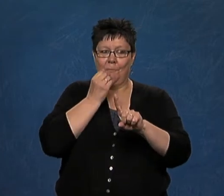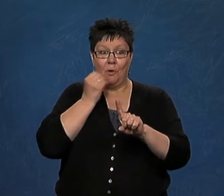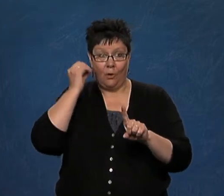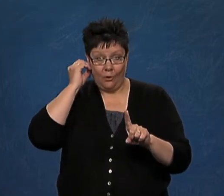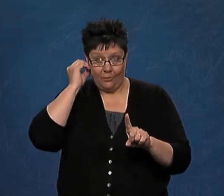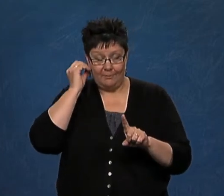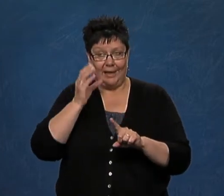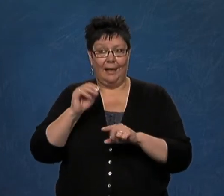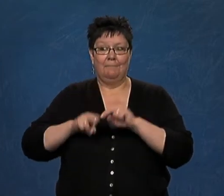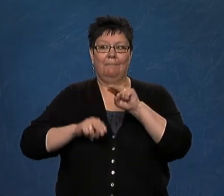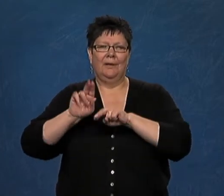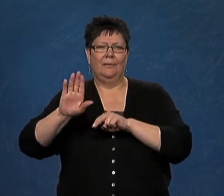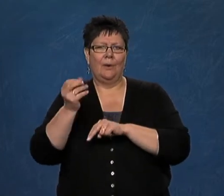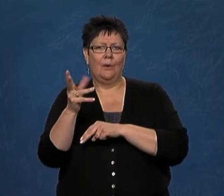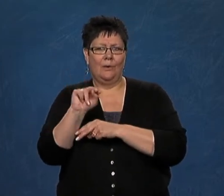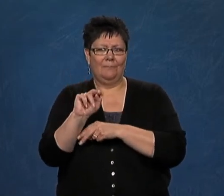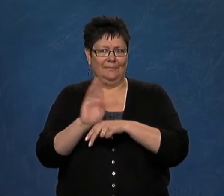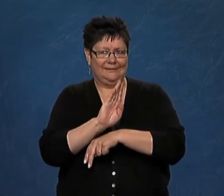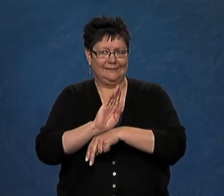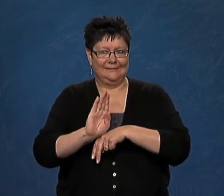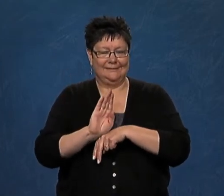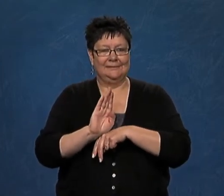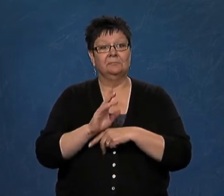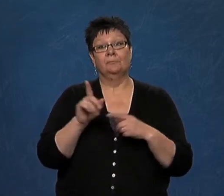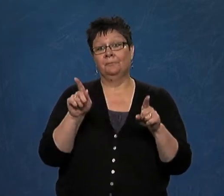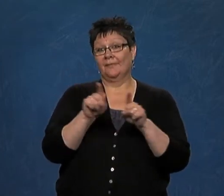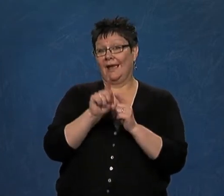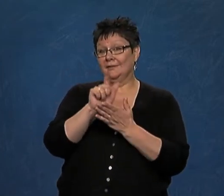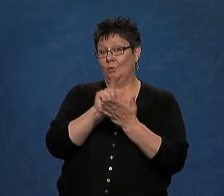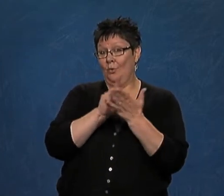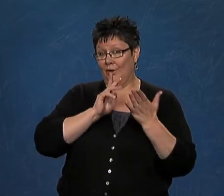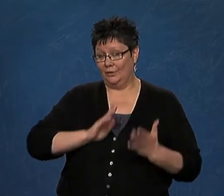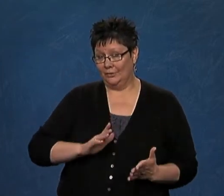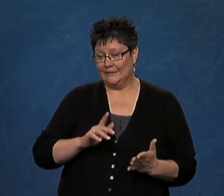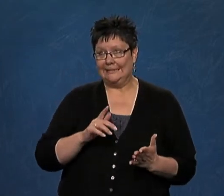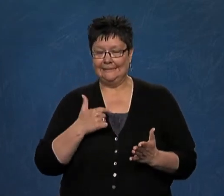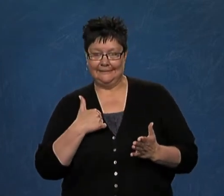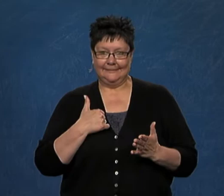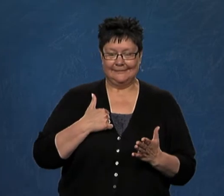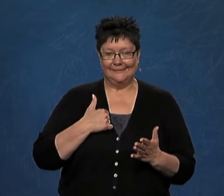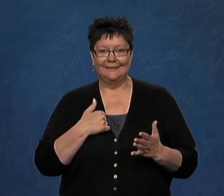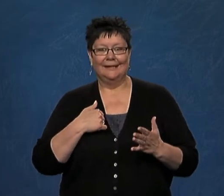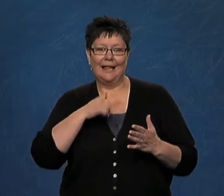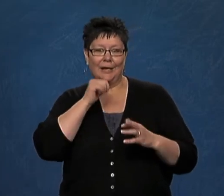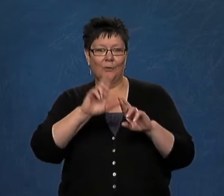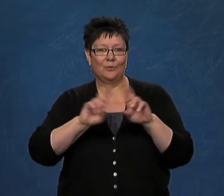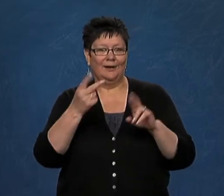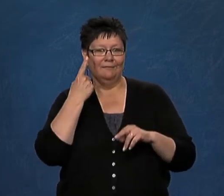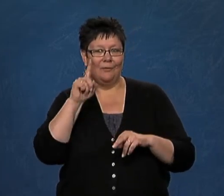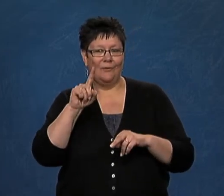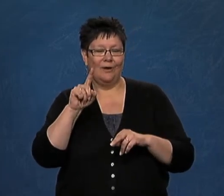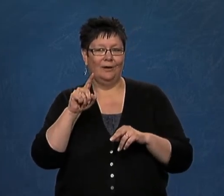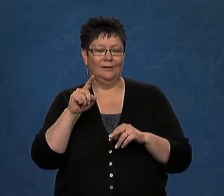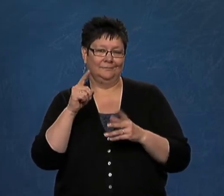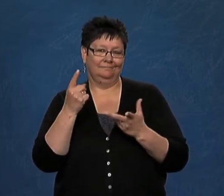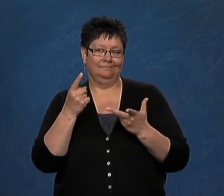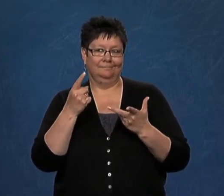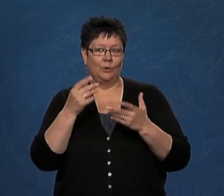also allows interpreters to work from home to build their own businesses. And as attorneys, I'm not so sure we're